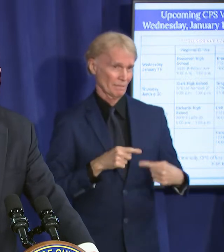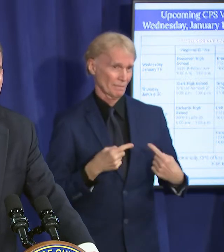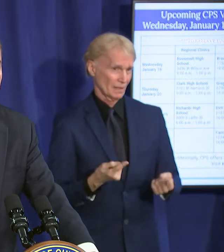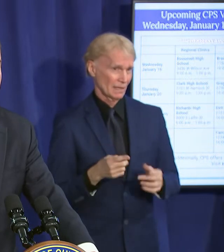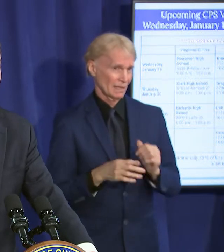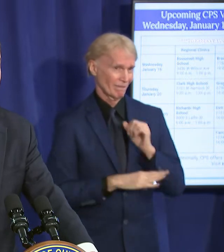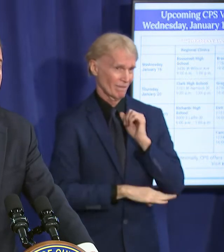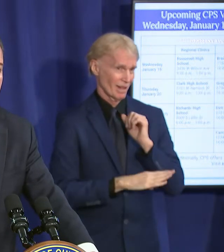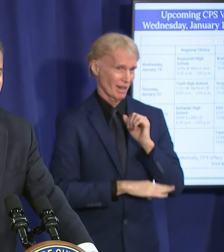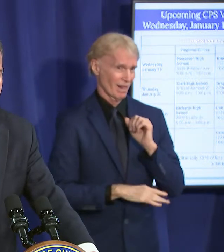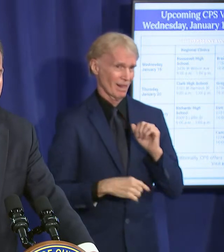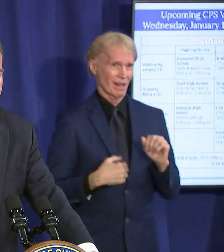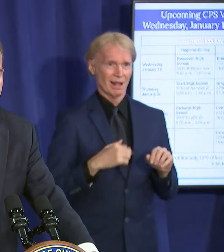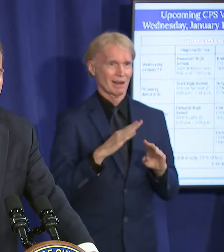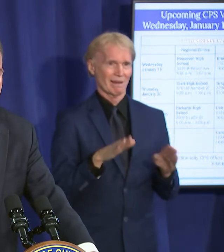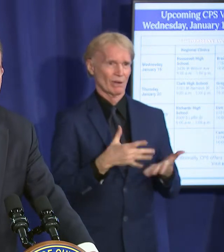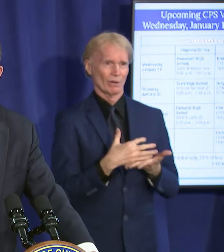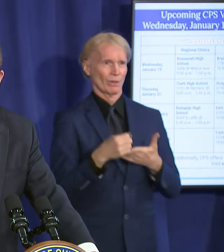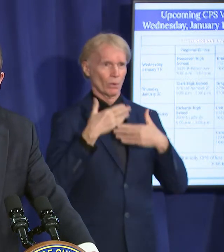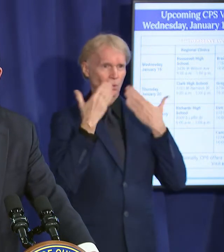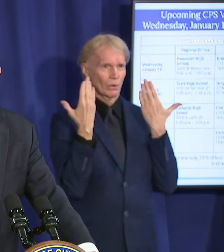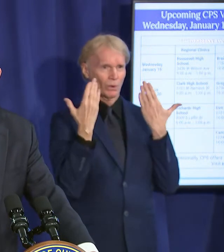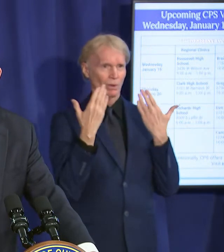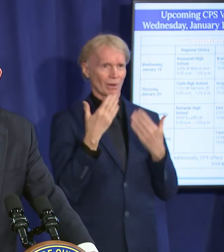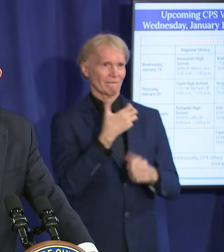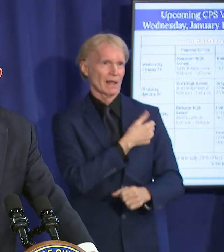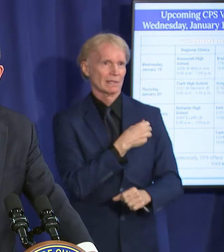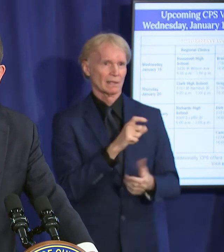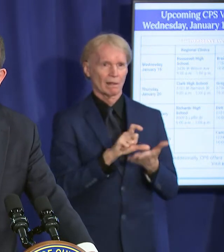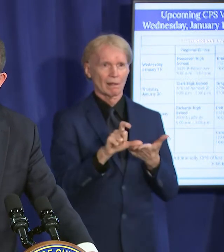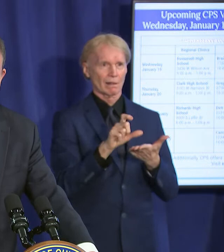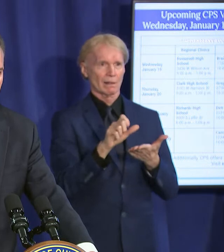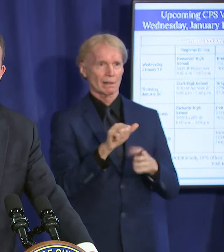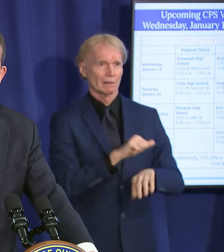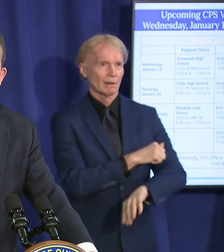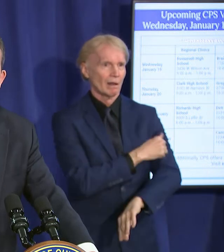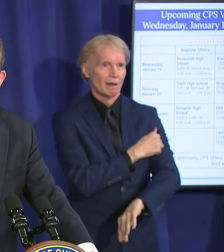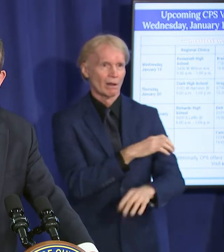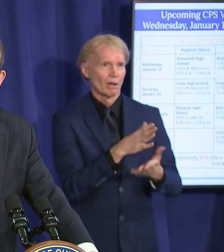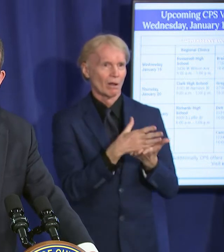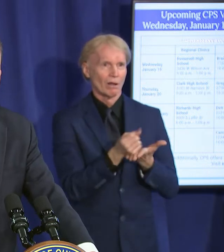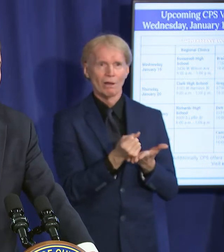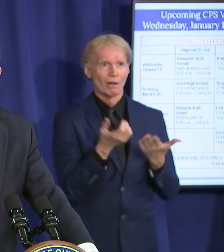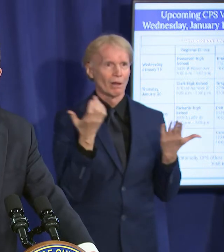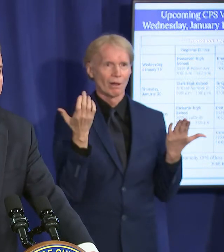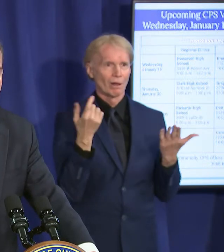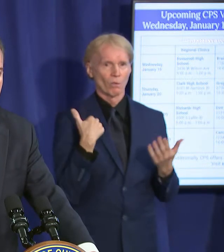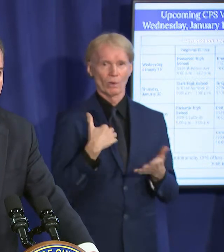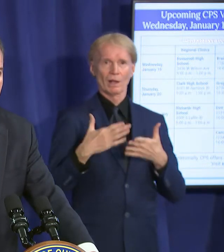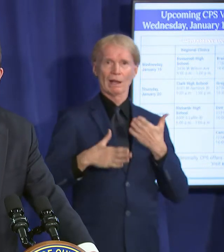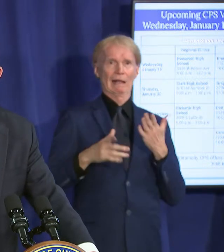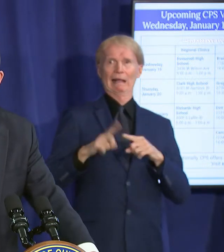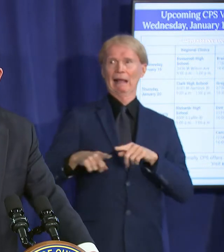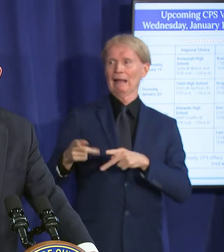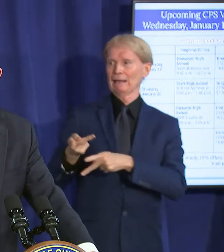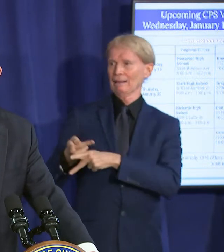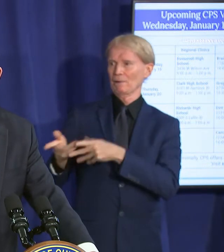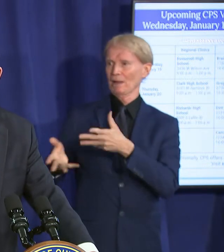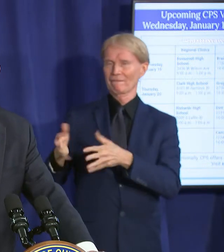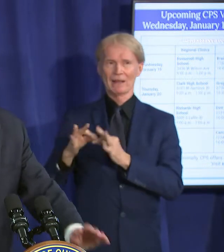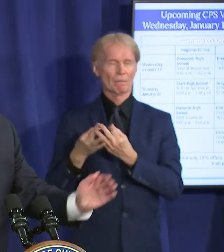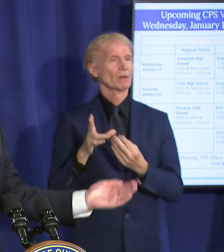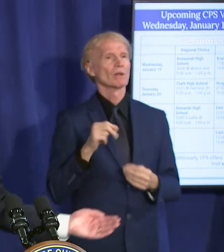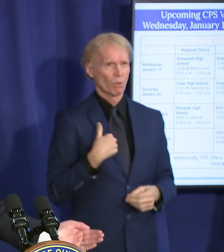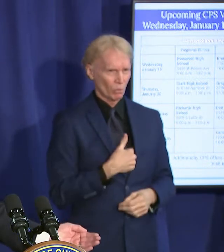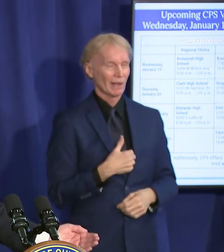September, have never run out of vaccine supply. I've never had a time when we had to turn away a family because we ran out of vaccines. Have never had that